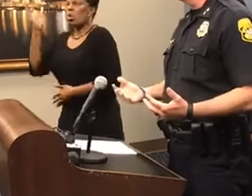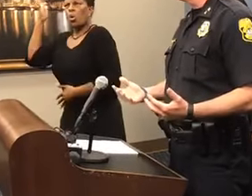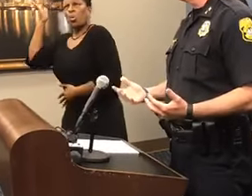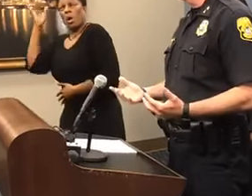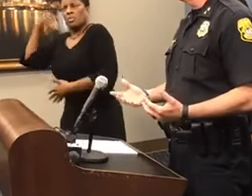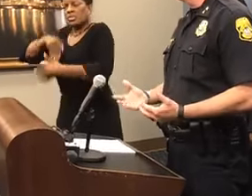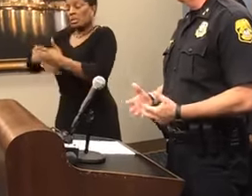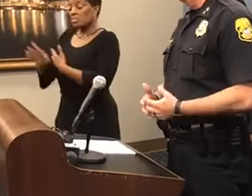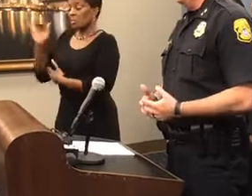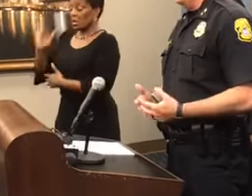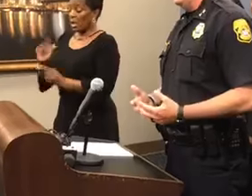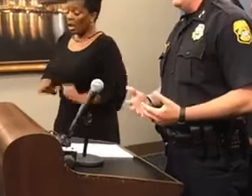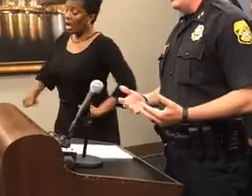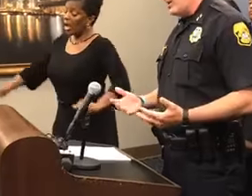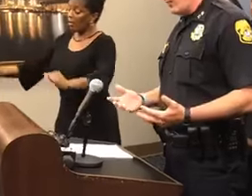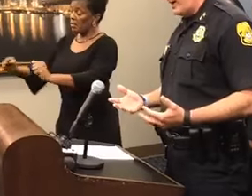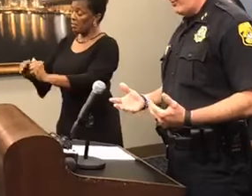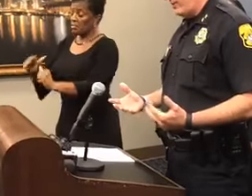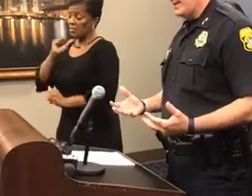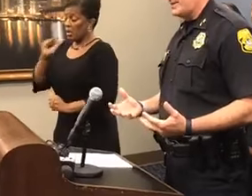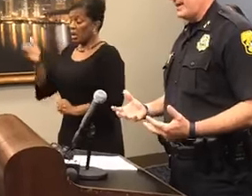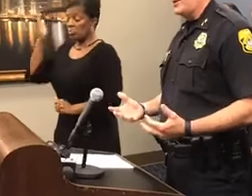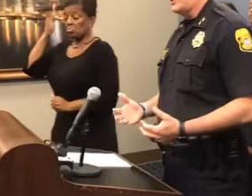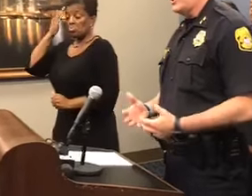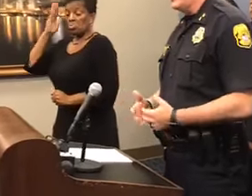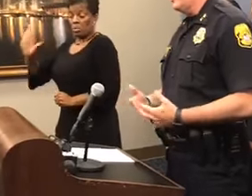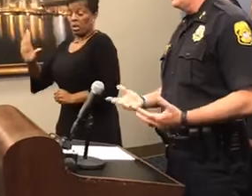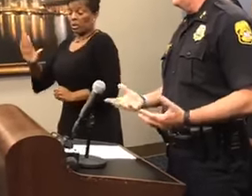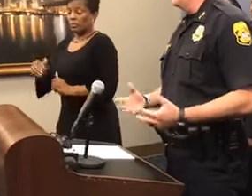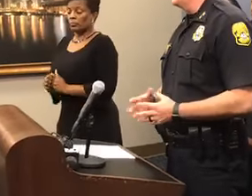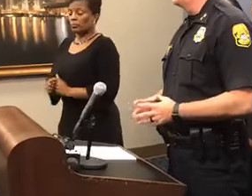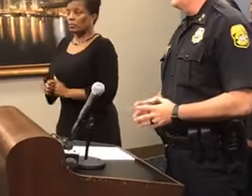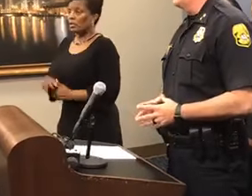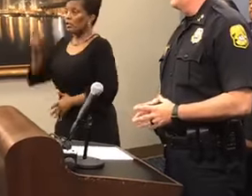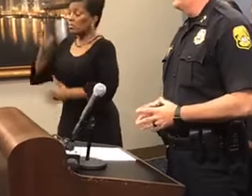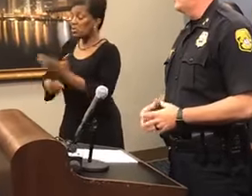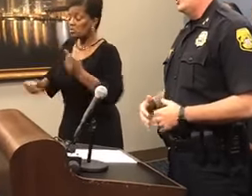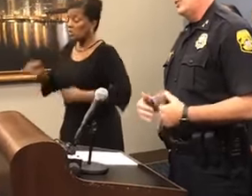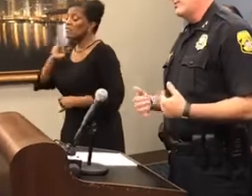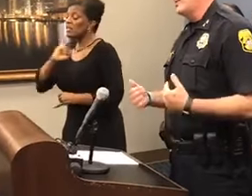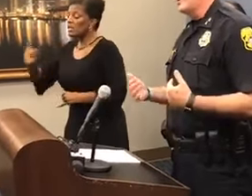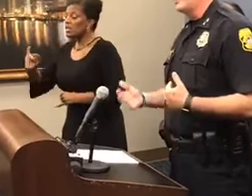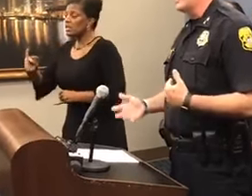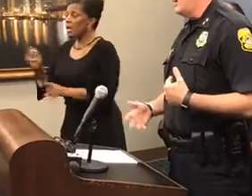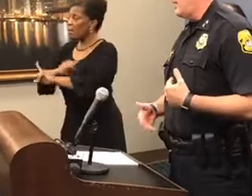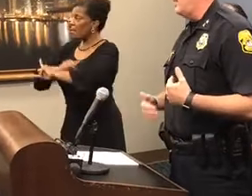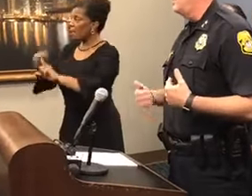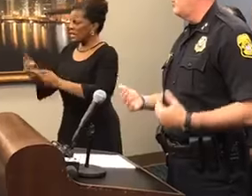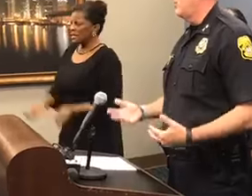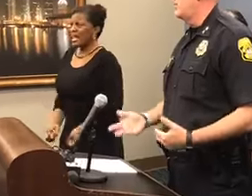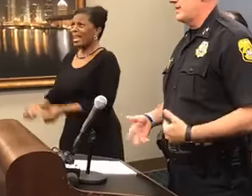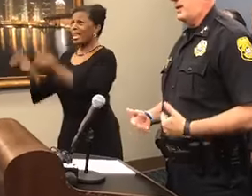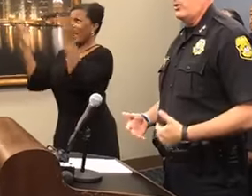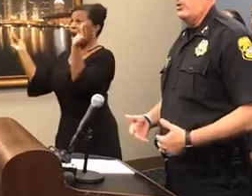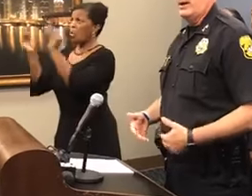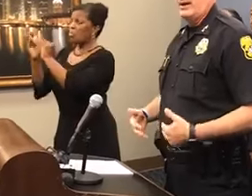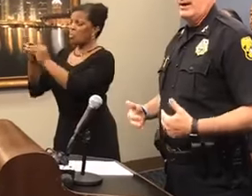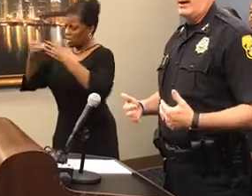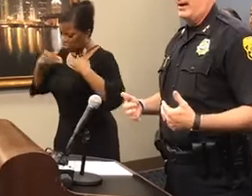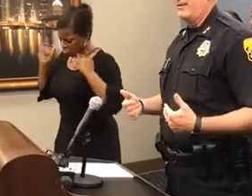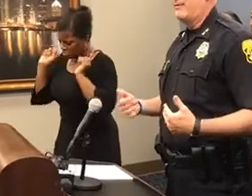was in this neighborhood. We're not aware of what his ties are, and we don't know what his motive is. But there's a lot more to